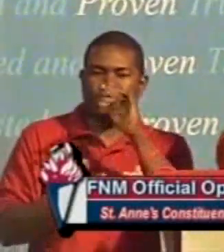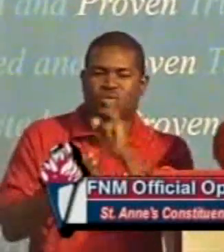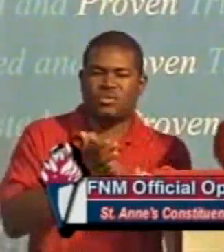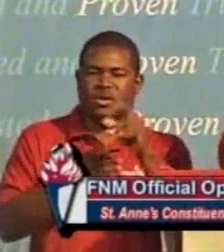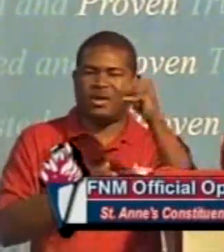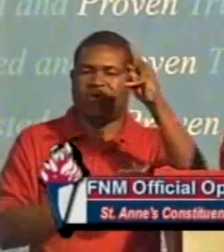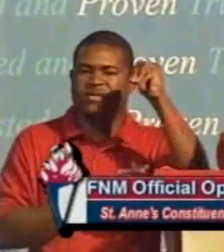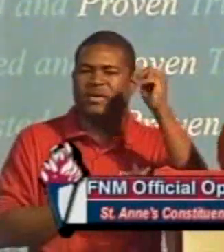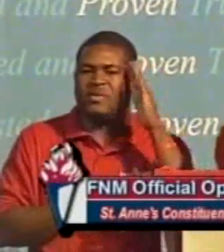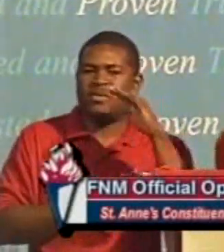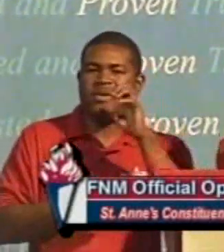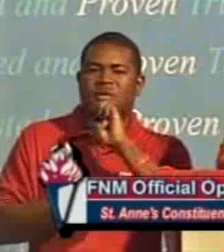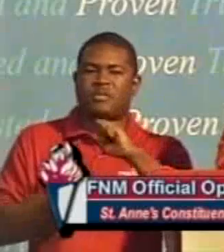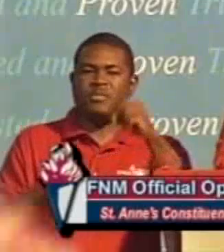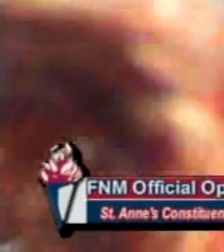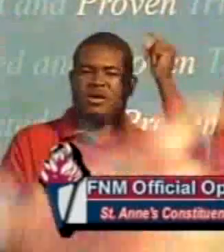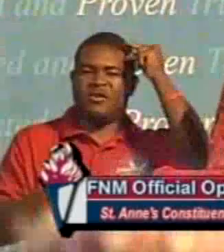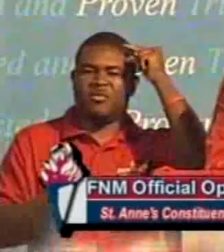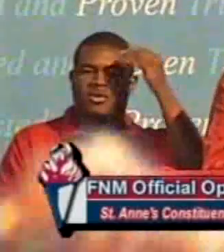government next time around.